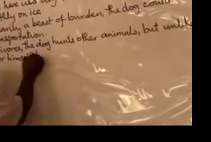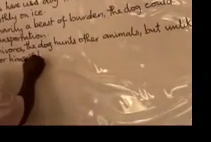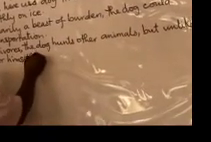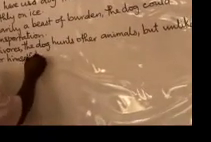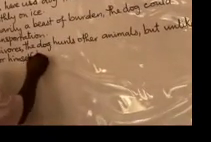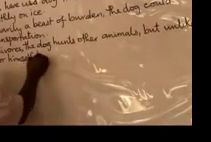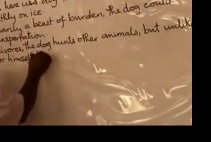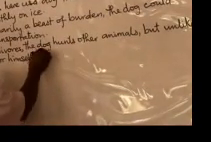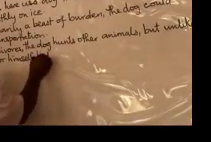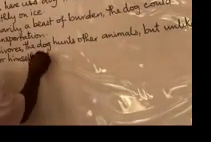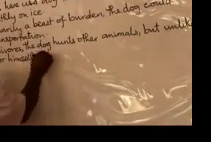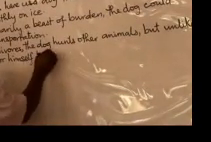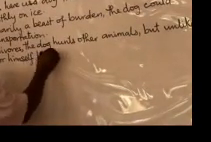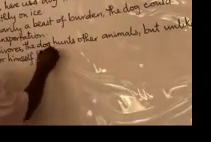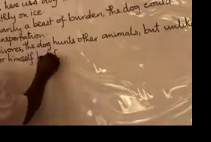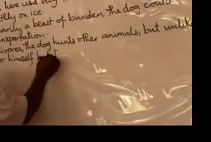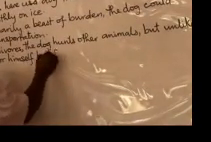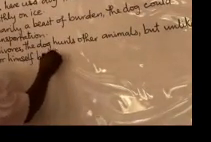but